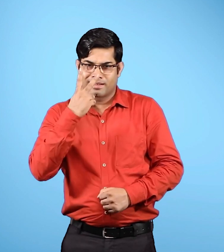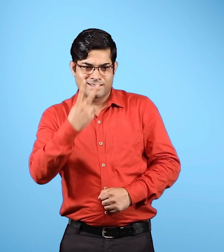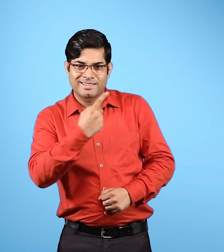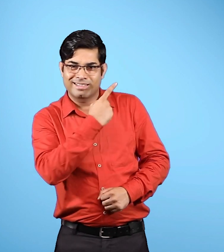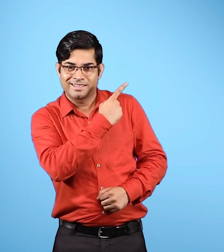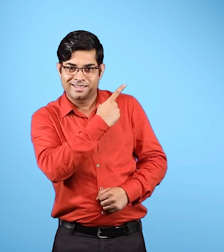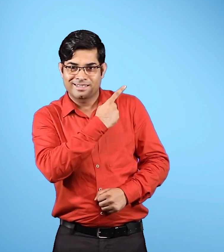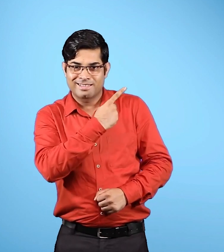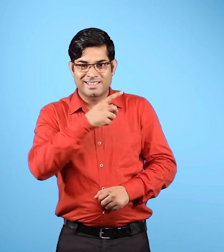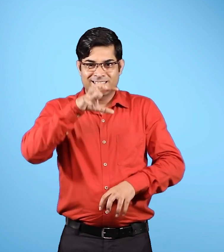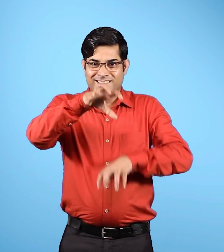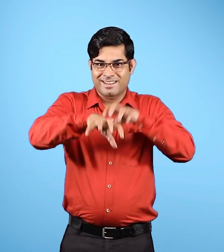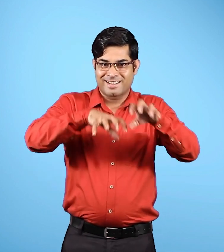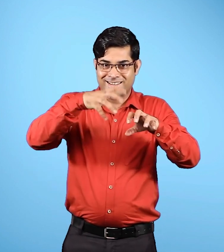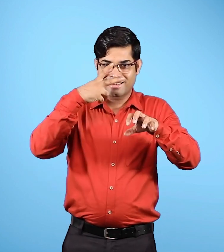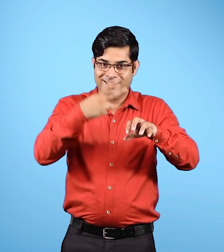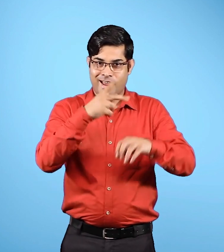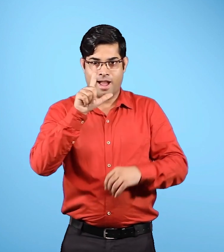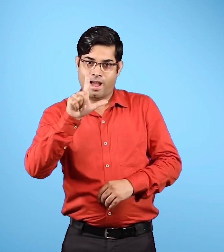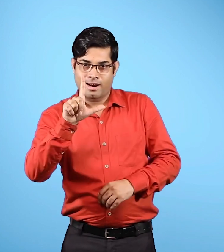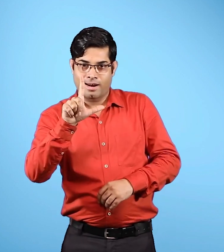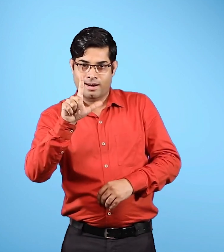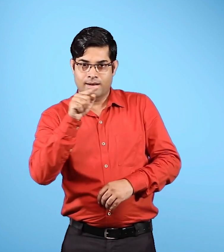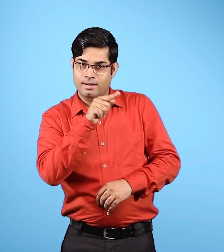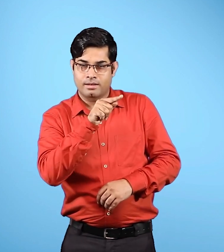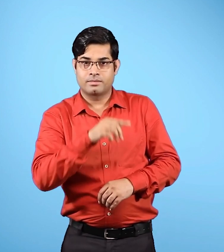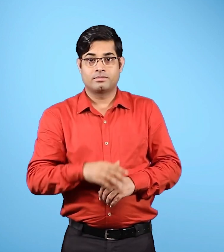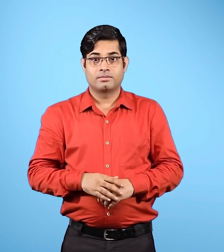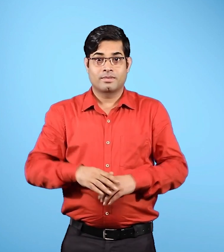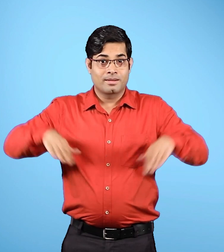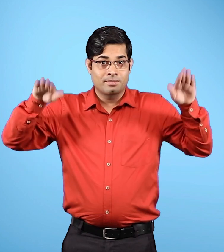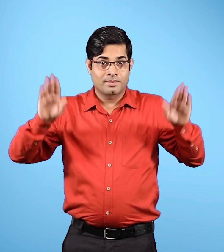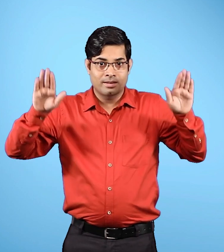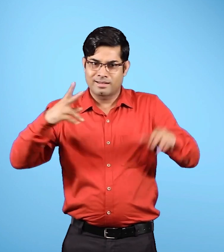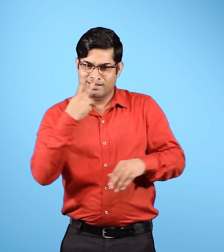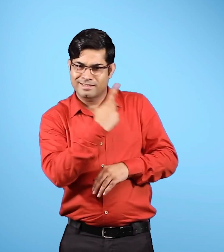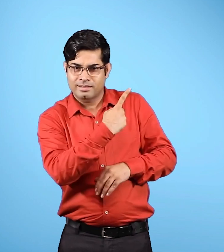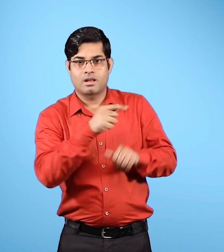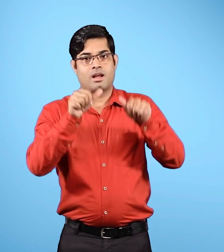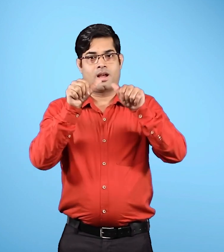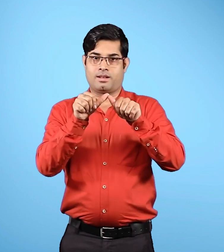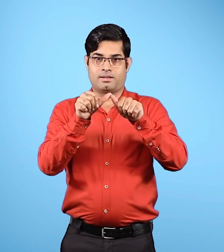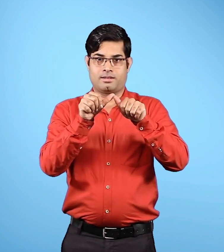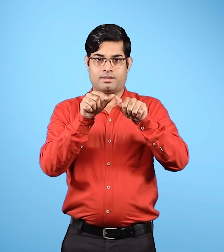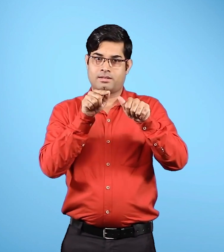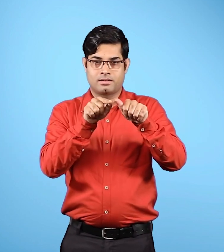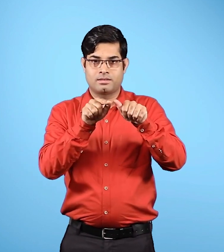As you can see, a lion stood for L and a bird for